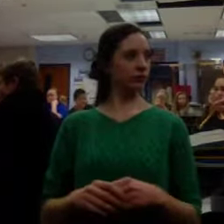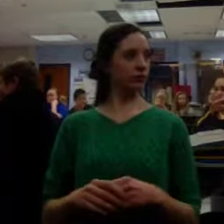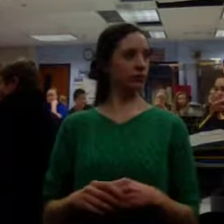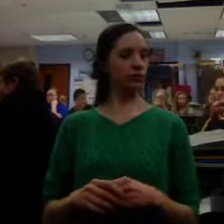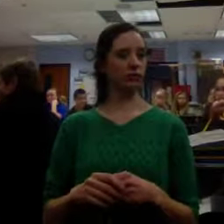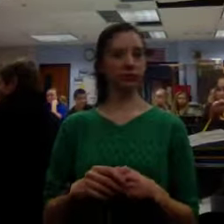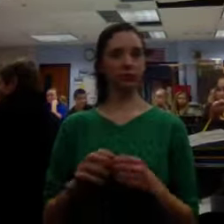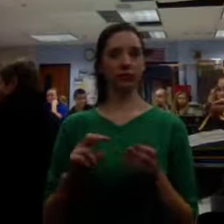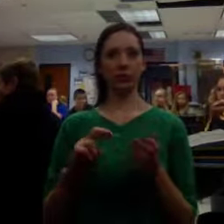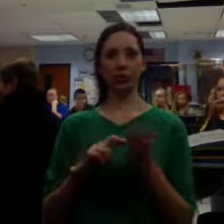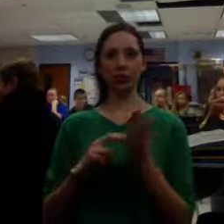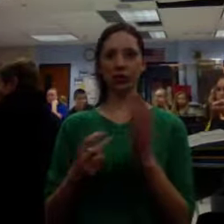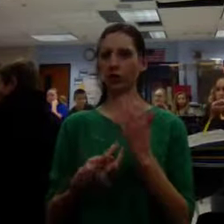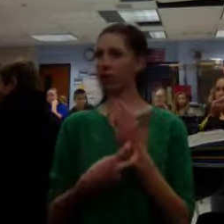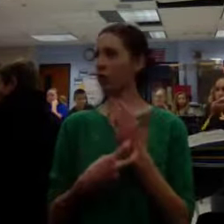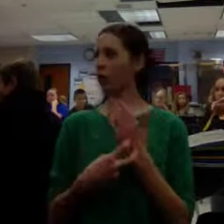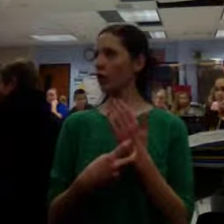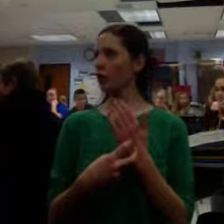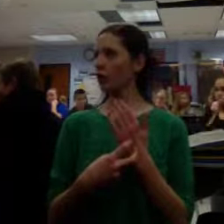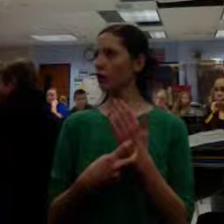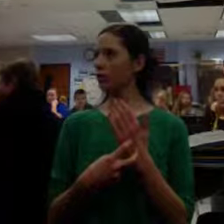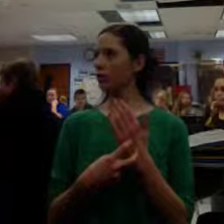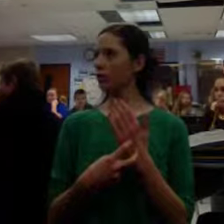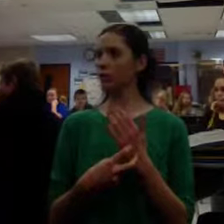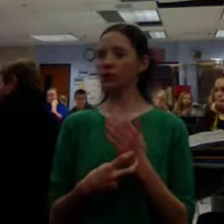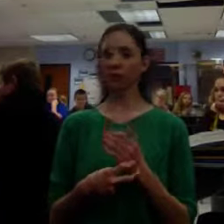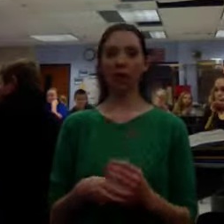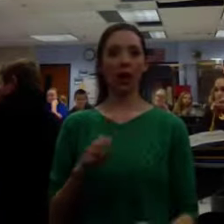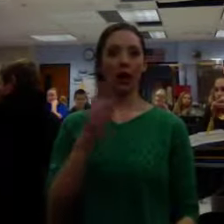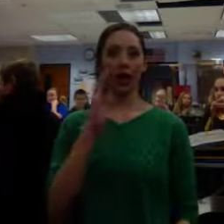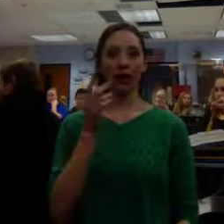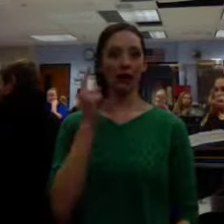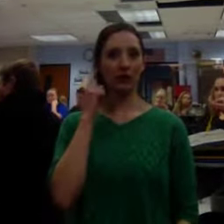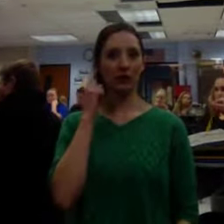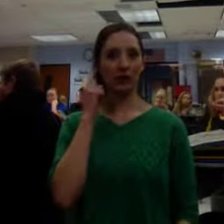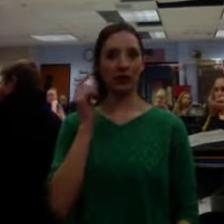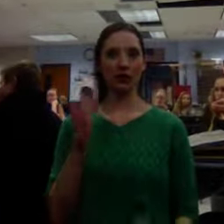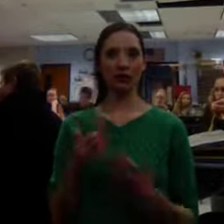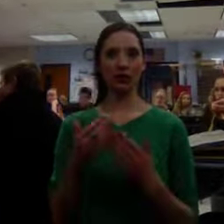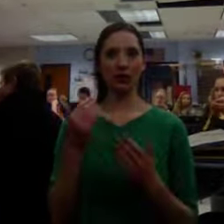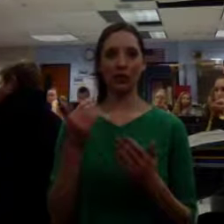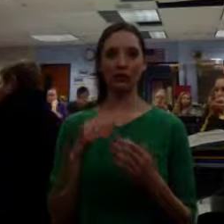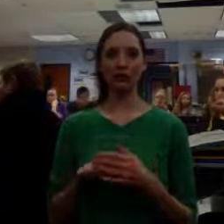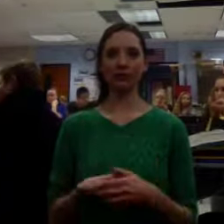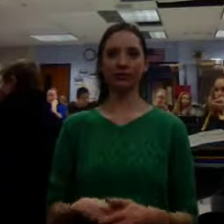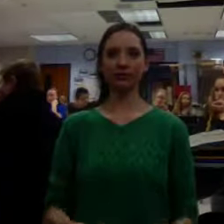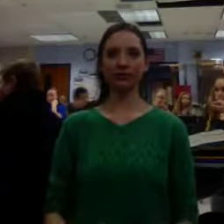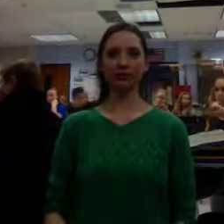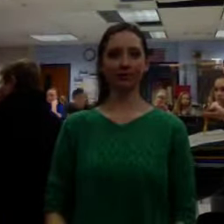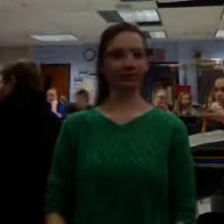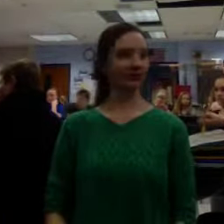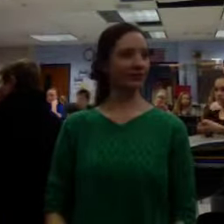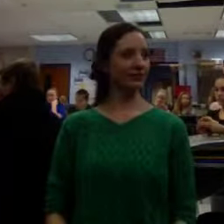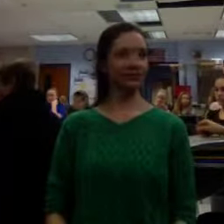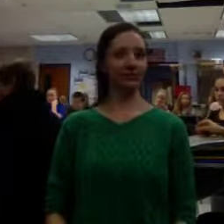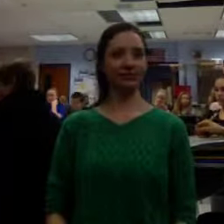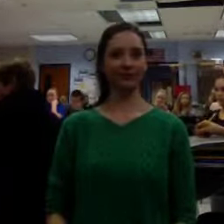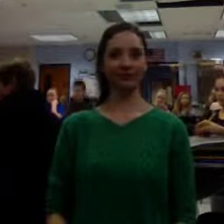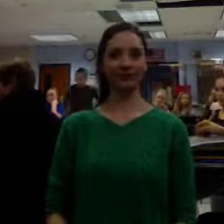thing, just work around it, okay? Go to another group. Don't kick them off if they're in the middle of something. Just